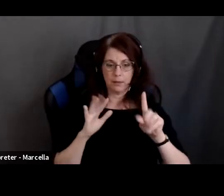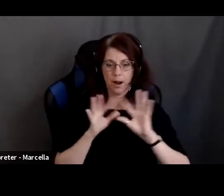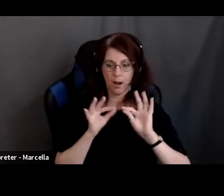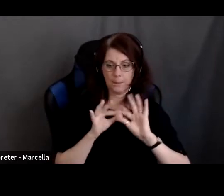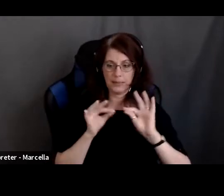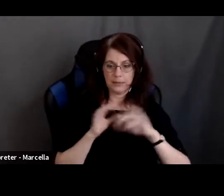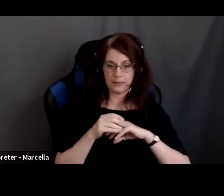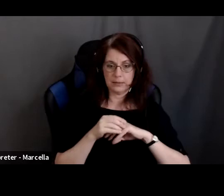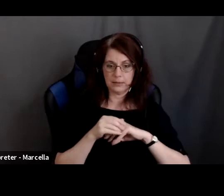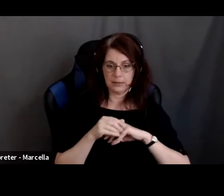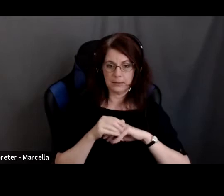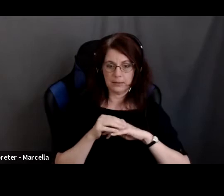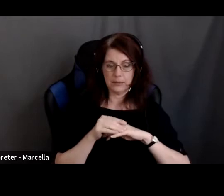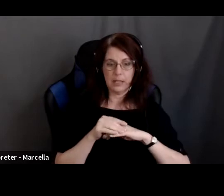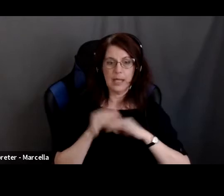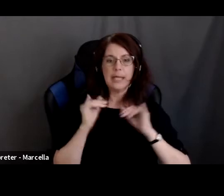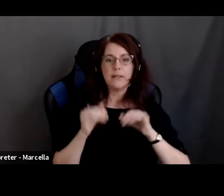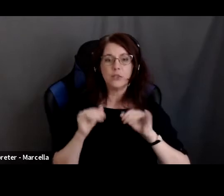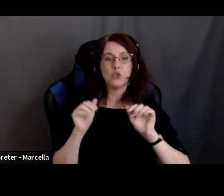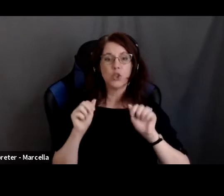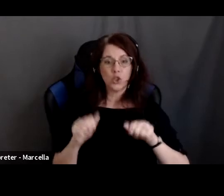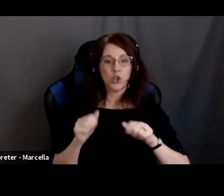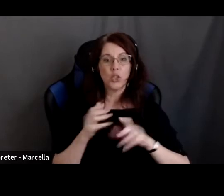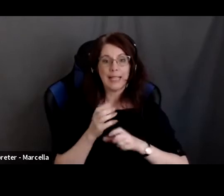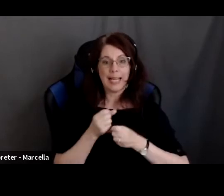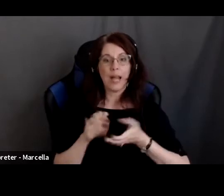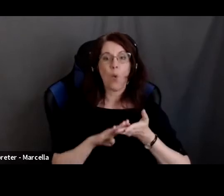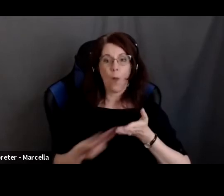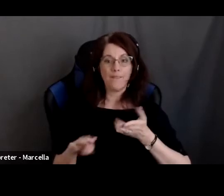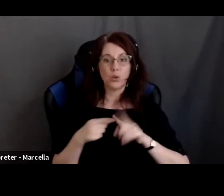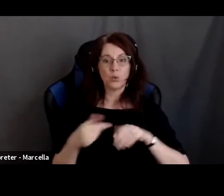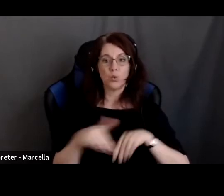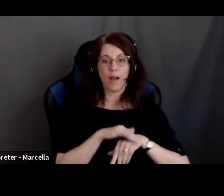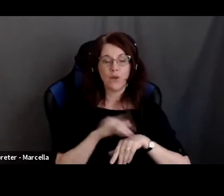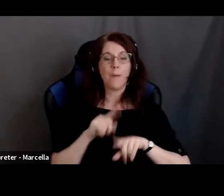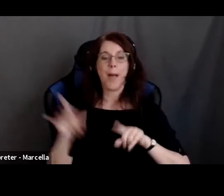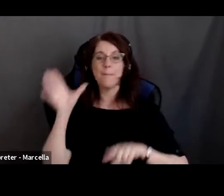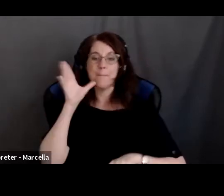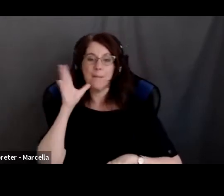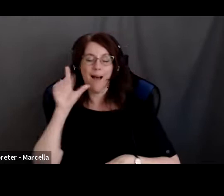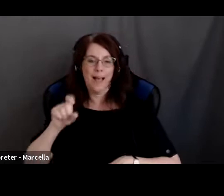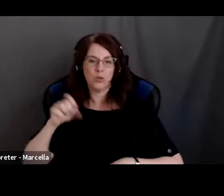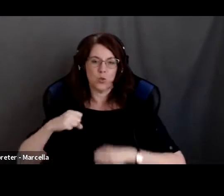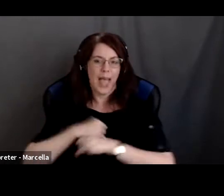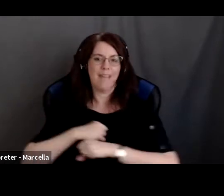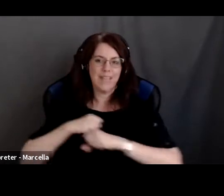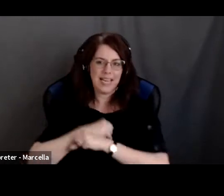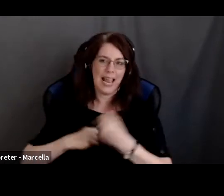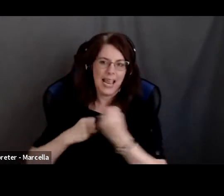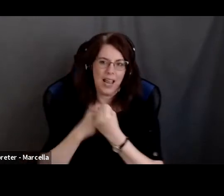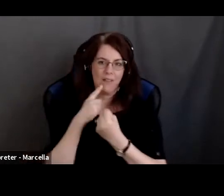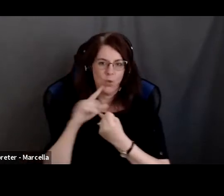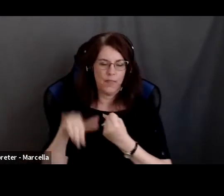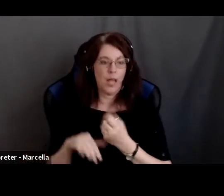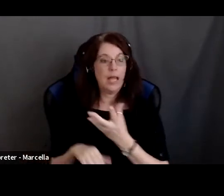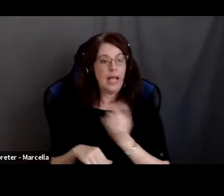that an individual was able to get his waiver to cover it, but his mom had to advocate for that. Yes. I have a question